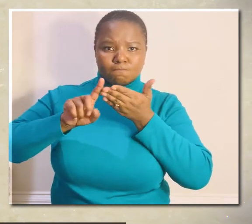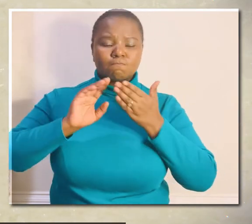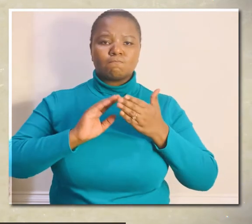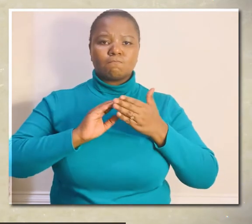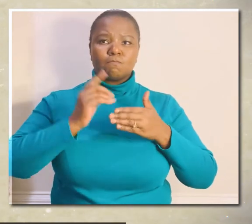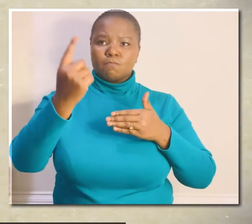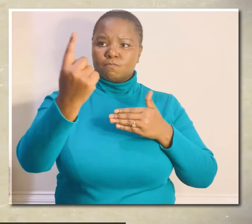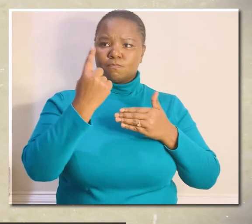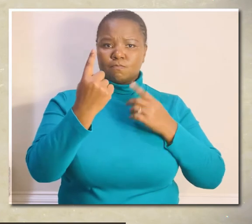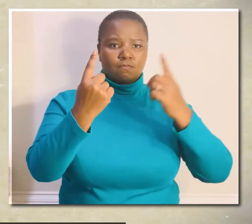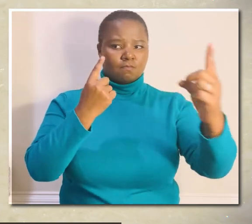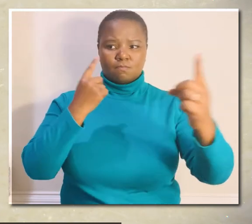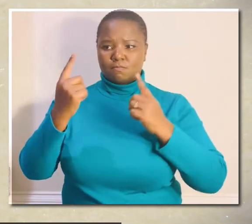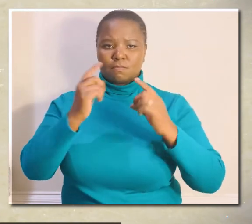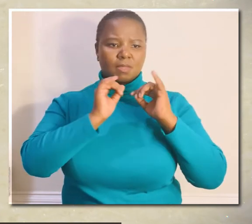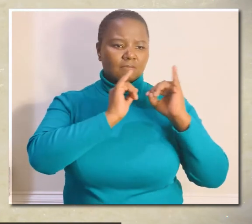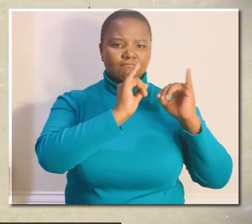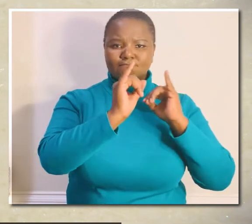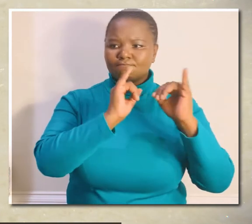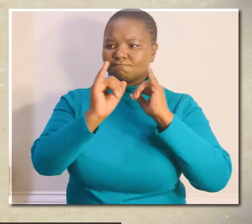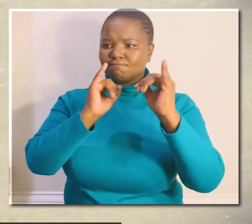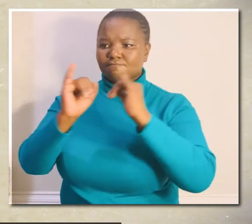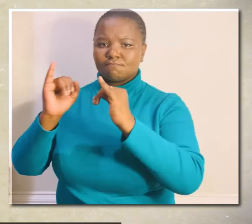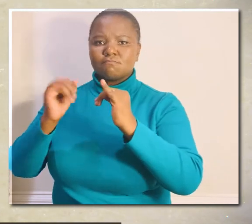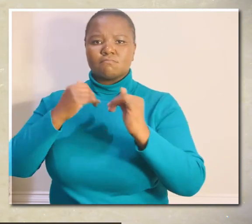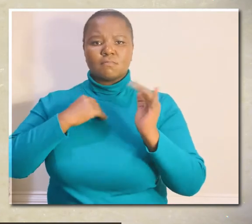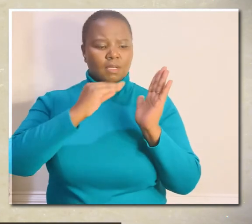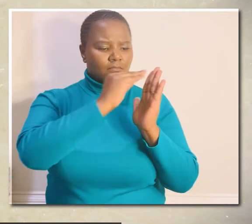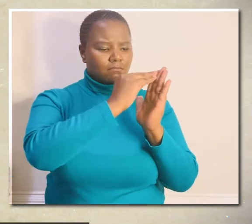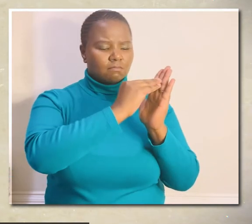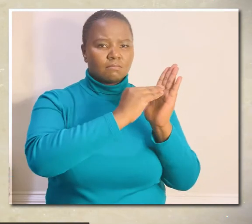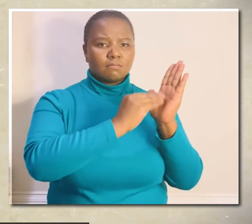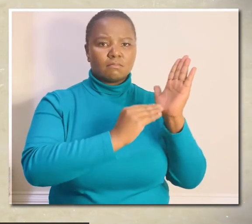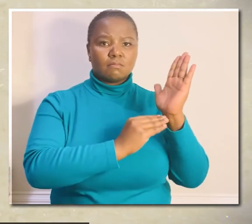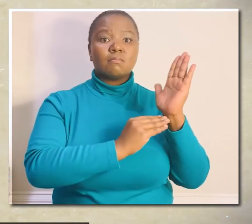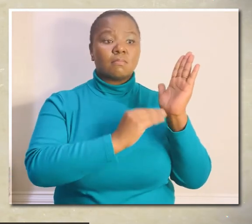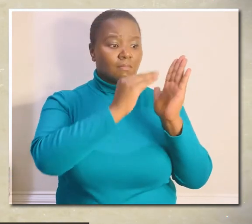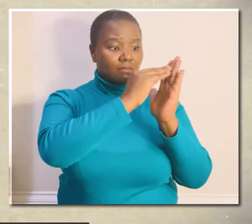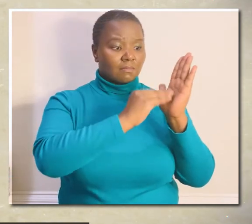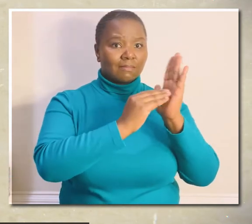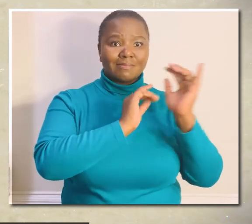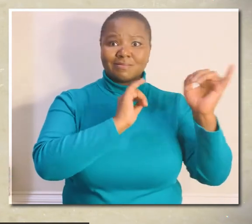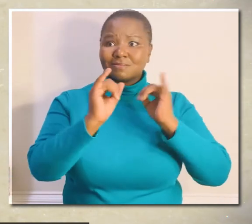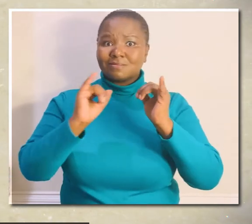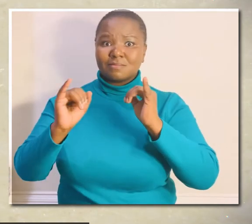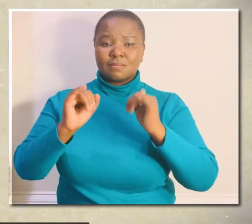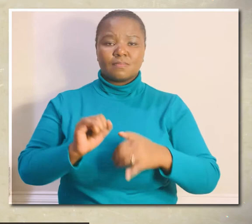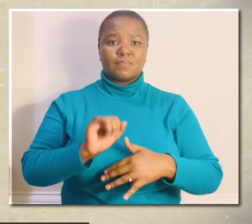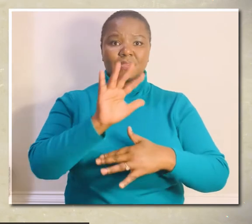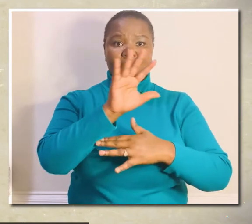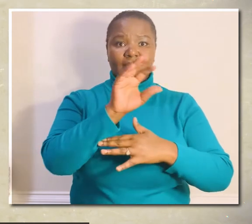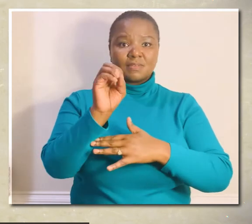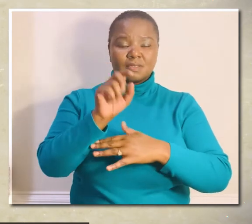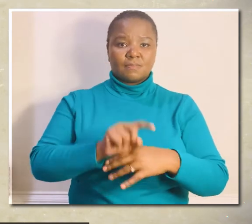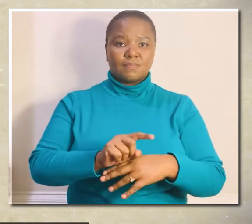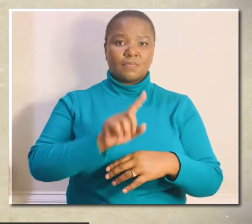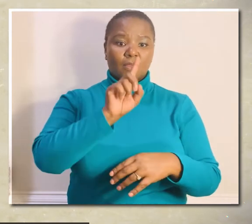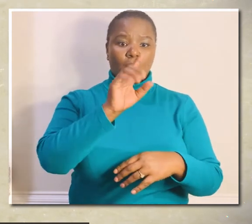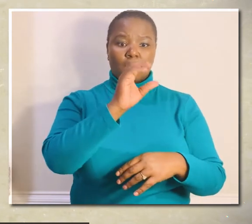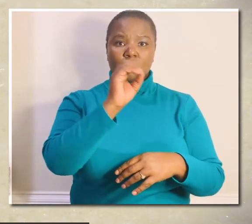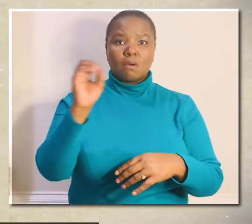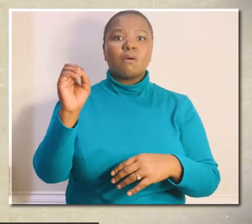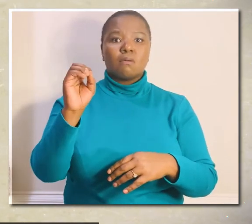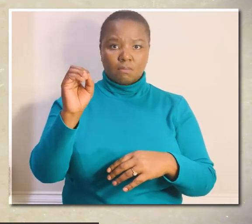what I did for my dissertation. At first, I planned to interview 50 coders. And then it grew to 100 coders. And then it grew to